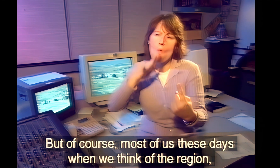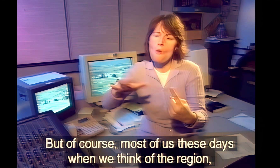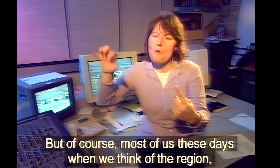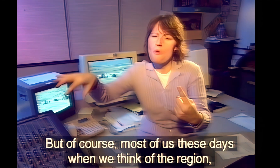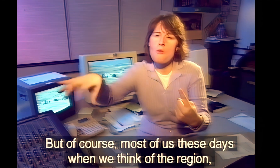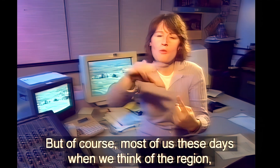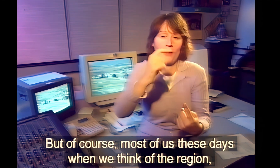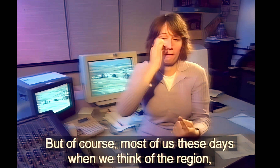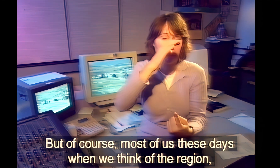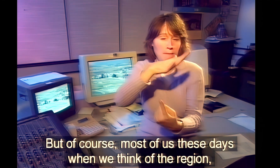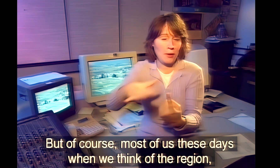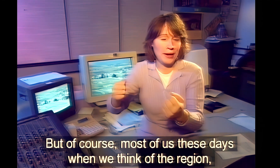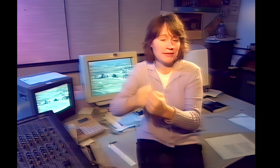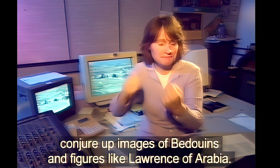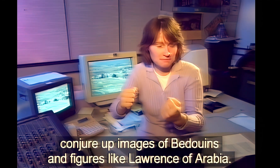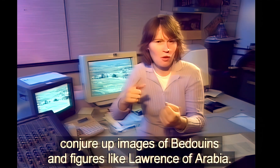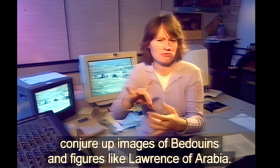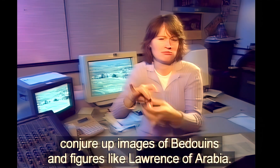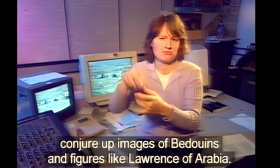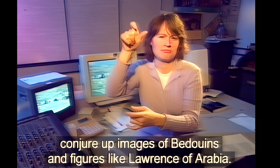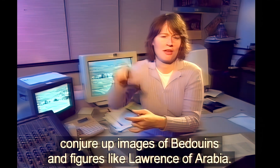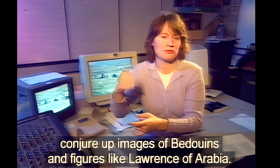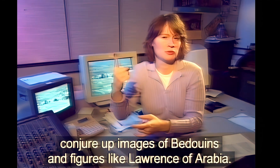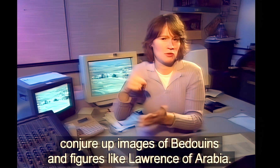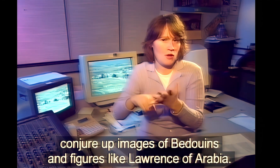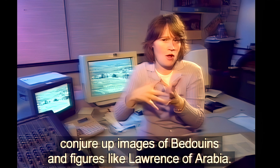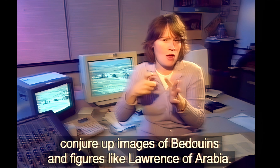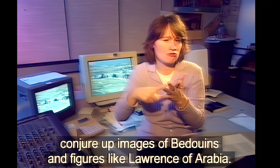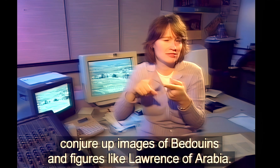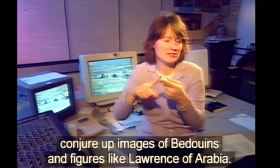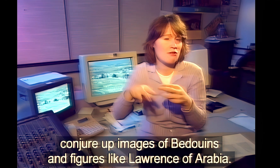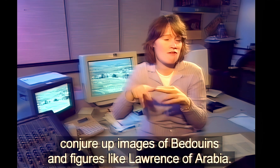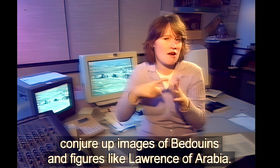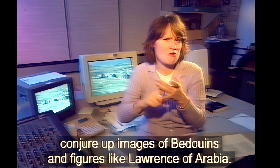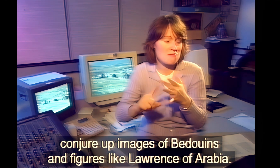region, conjure up images of Bedouins and figures like Lawrence of Arabia.